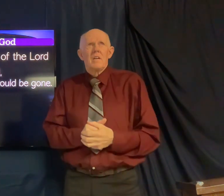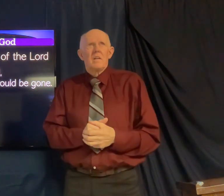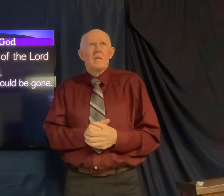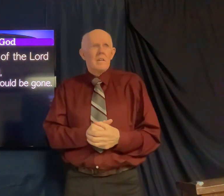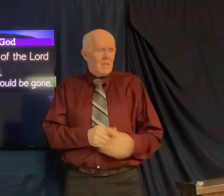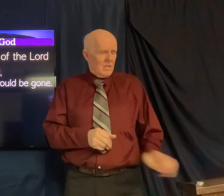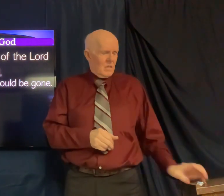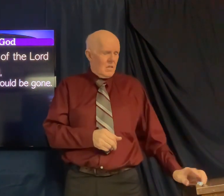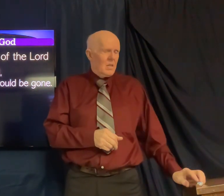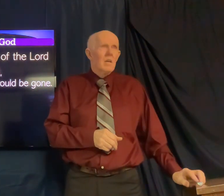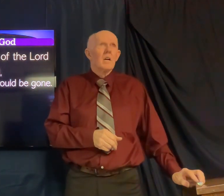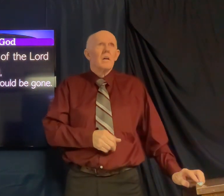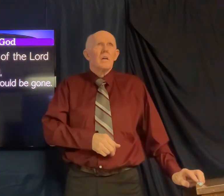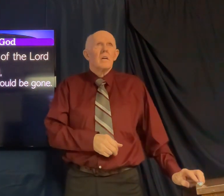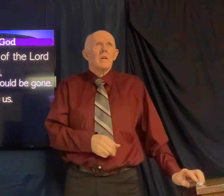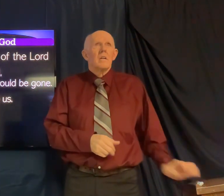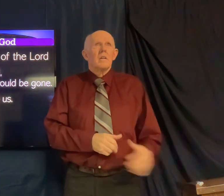never failing.